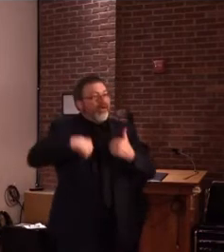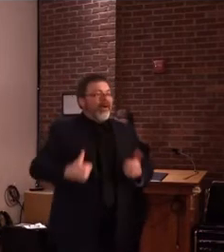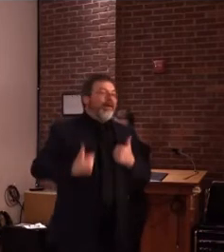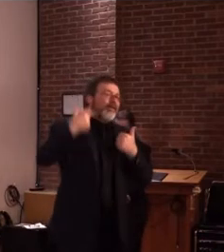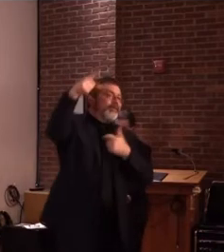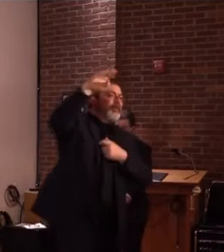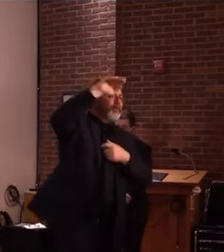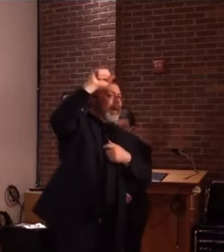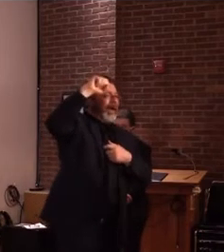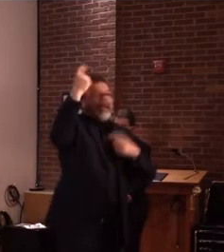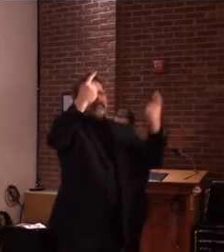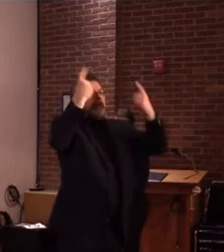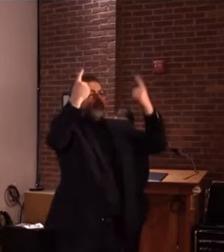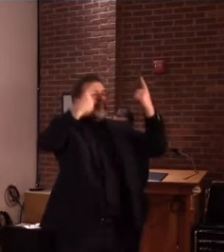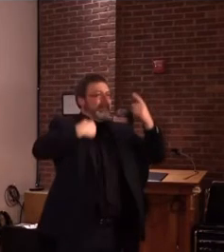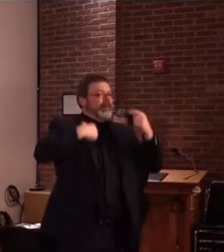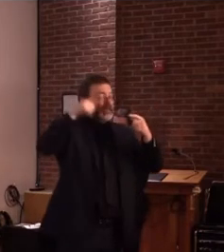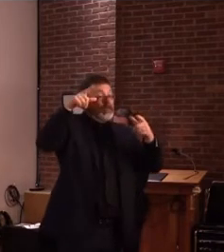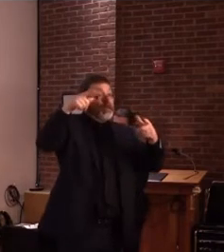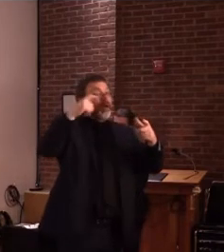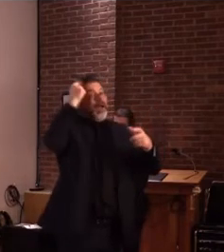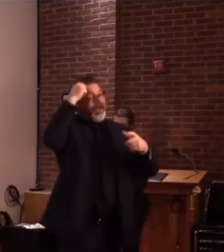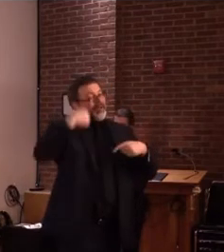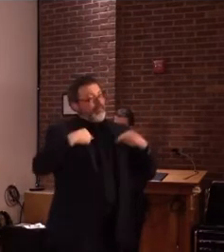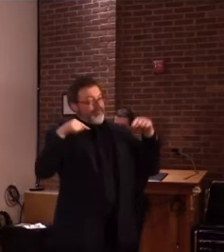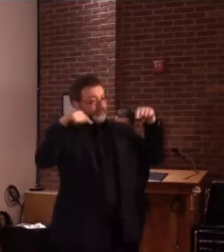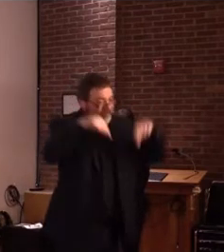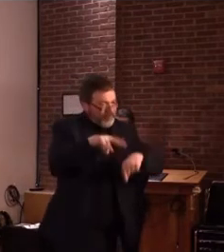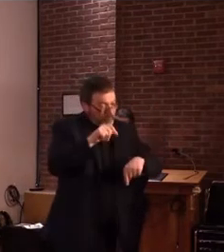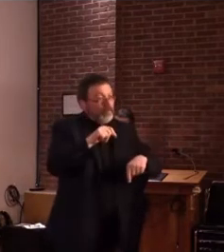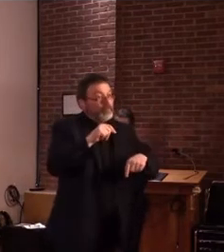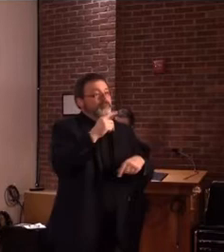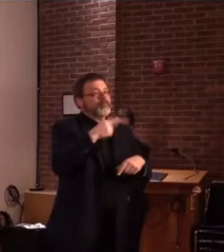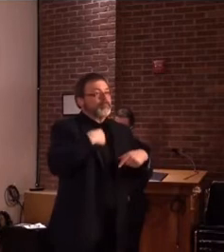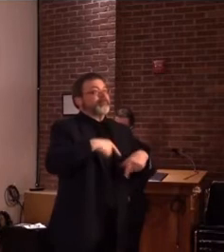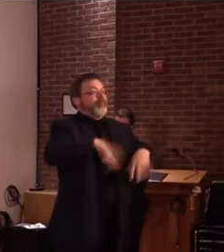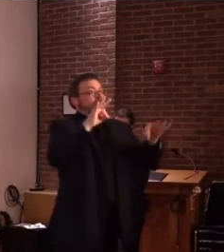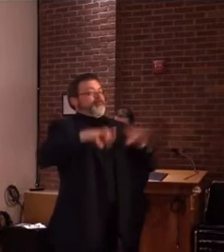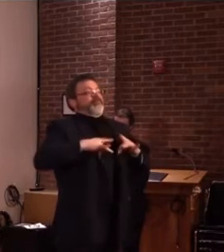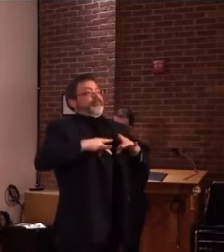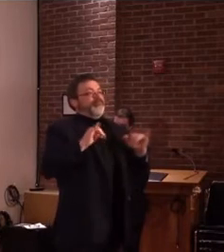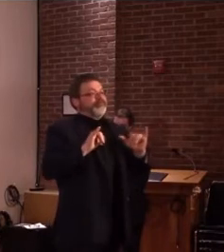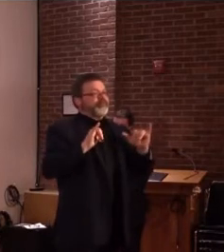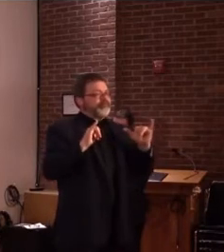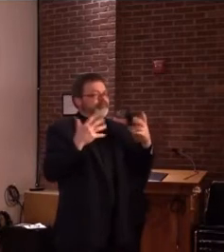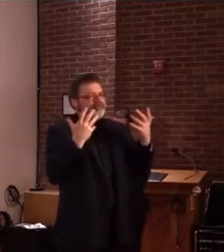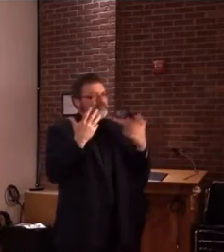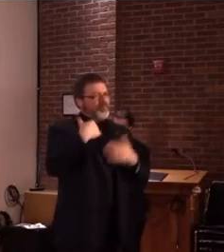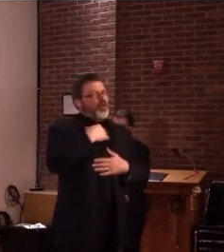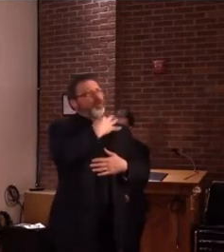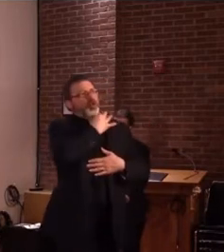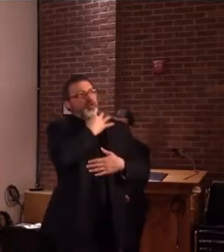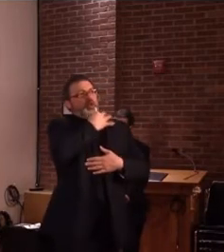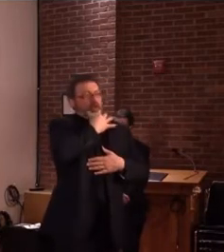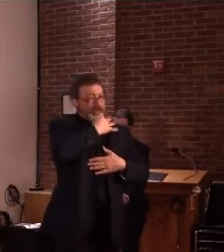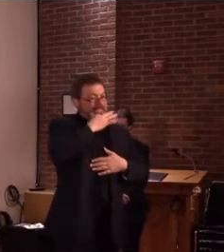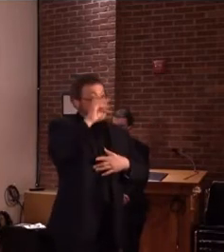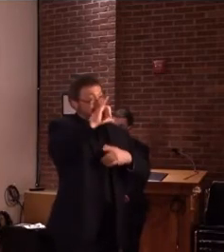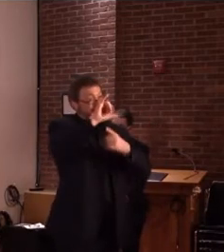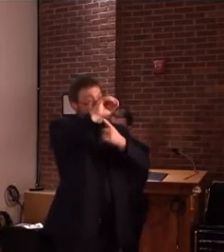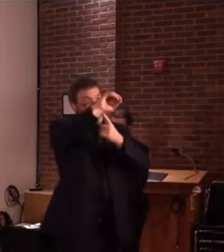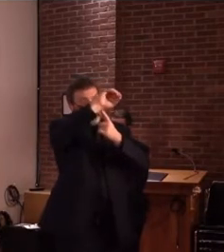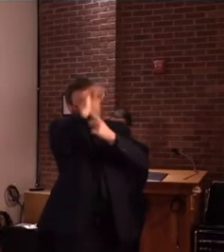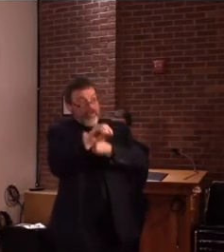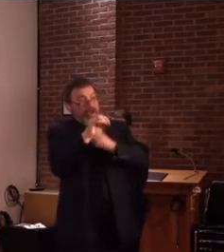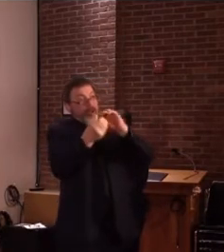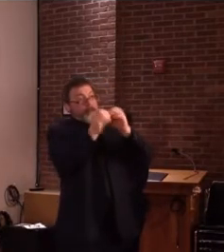media that had requested it. So you want to know like what percentage of out-of-staters were from a specific state versus another